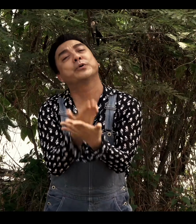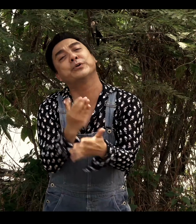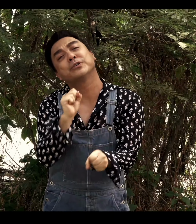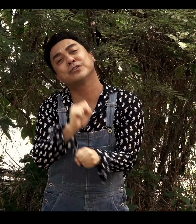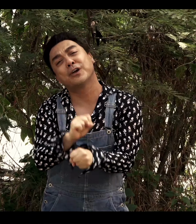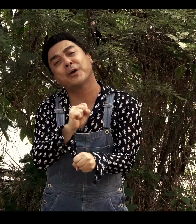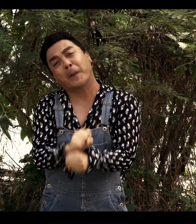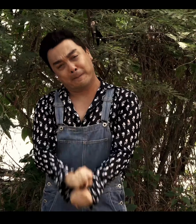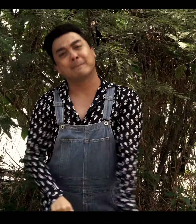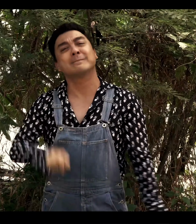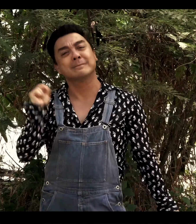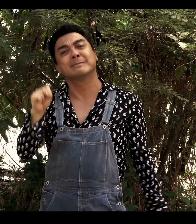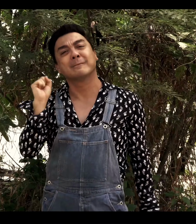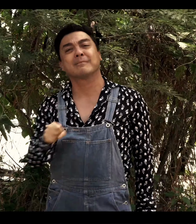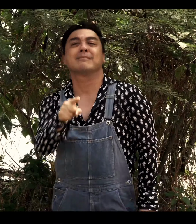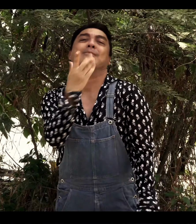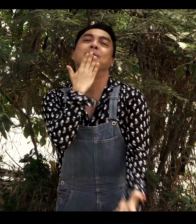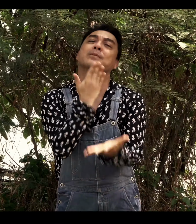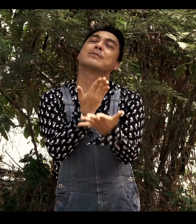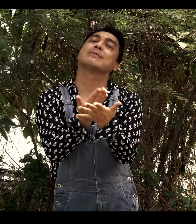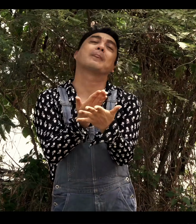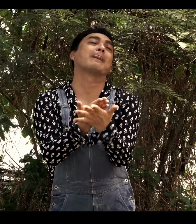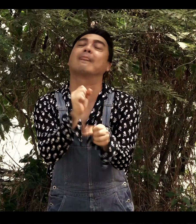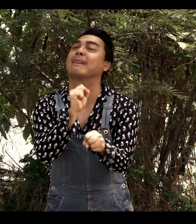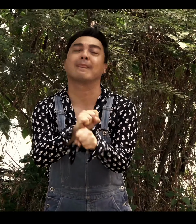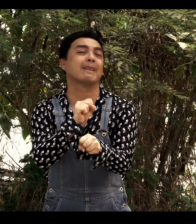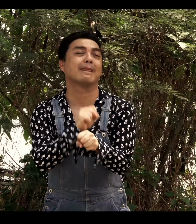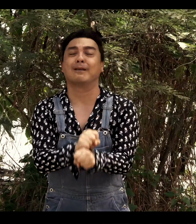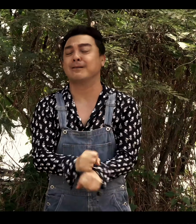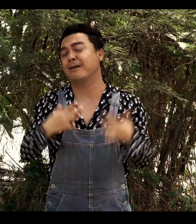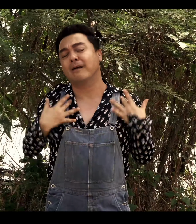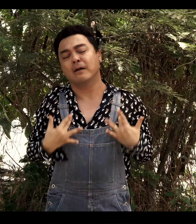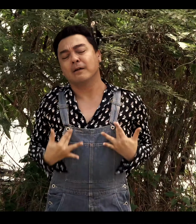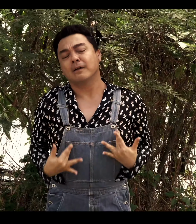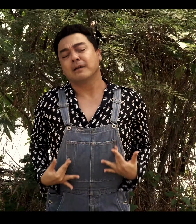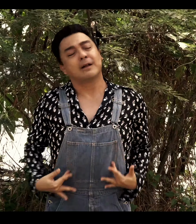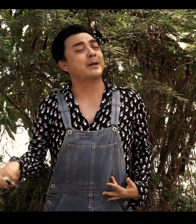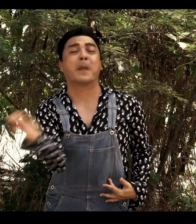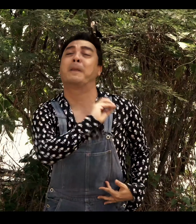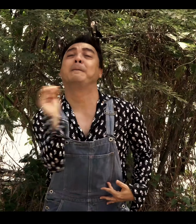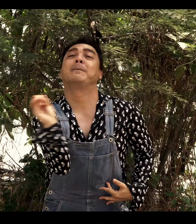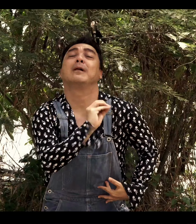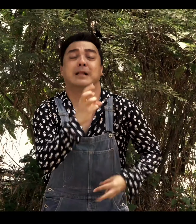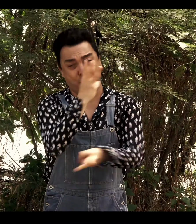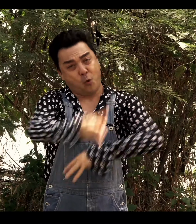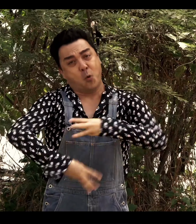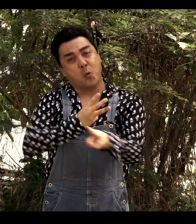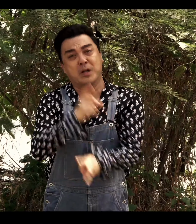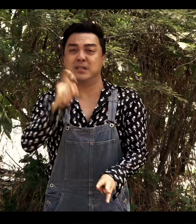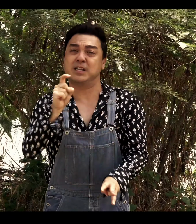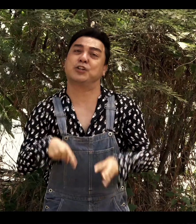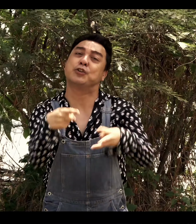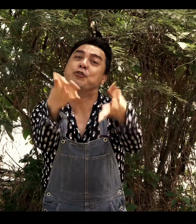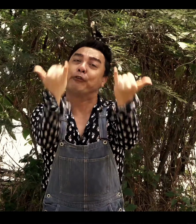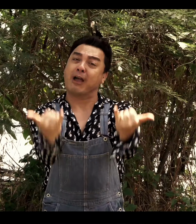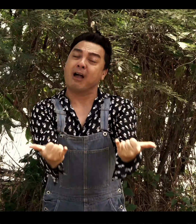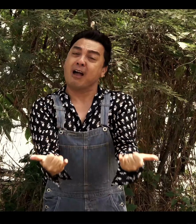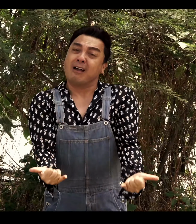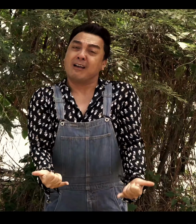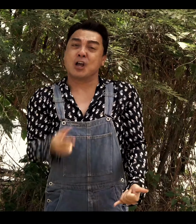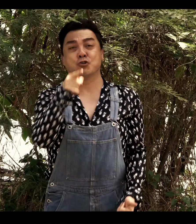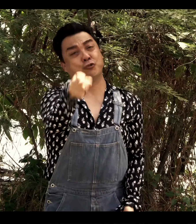good job. You're doing a good job, don't get too down. The world needs you now.